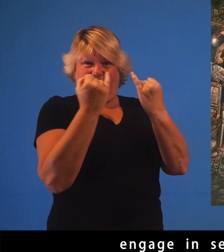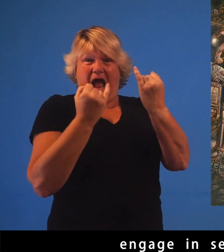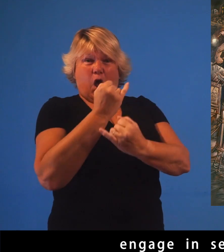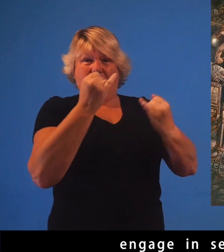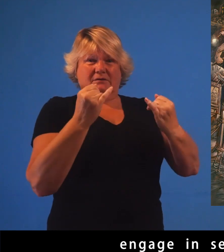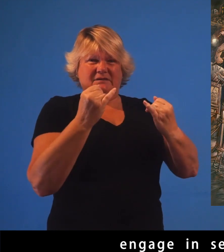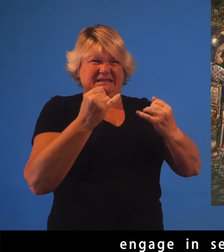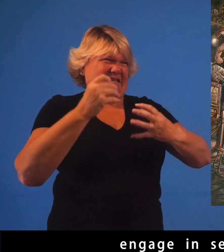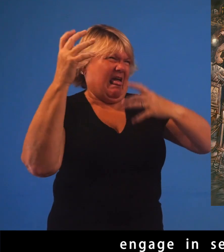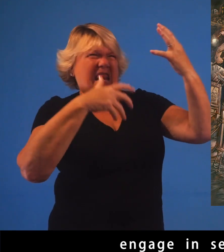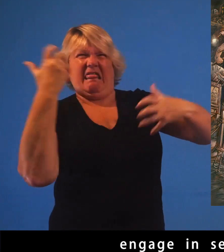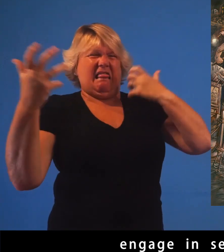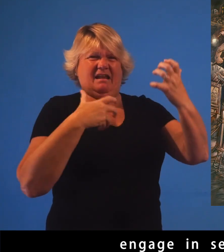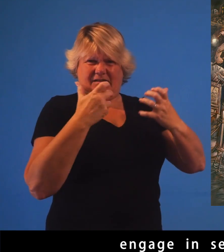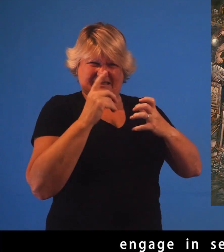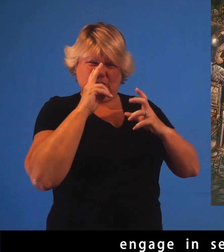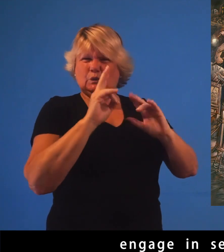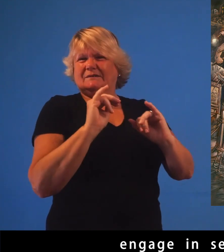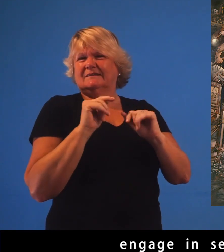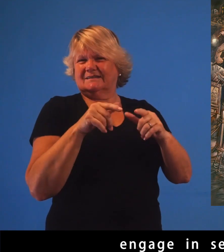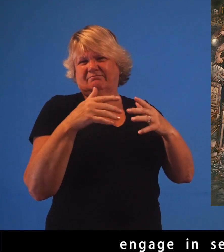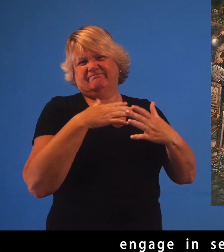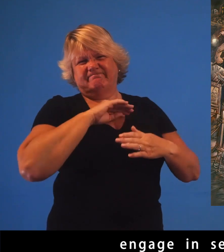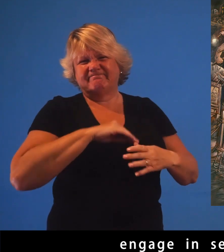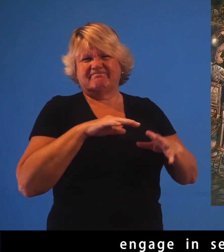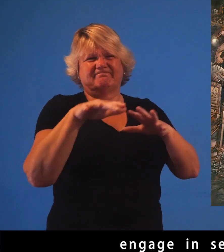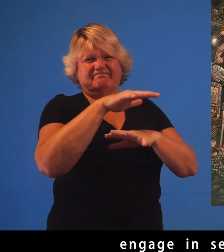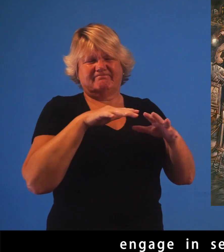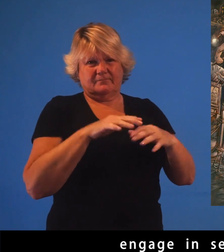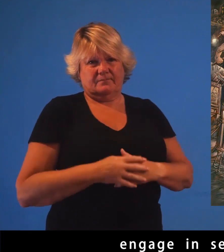mindless acts of violence or gesticulate in despair.